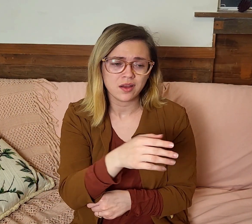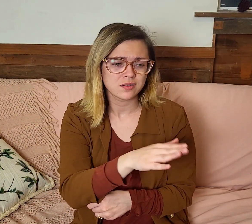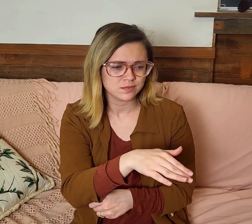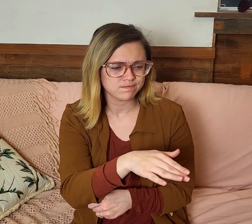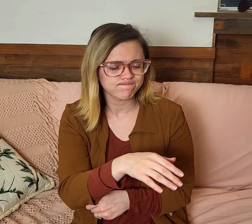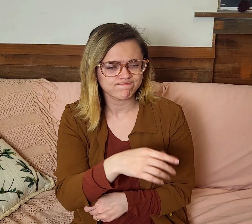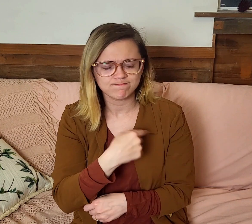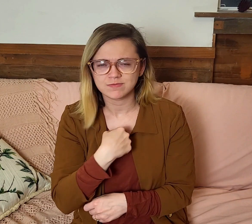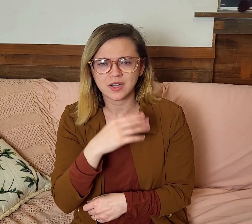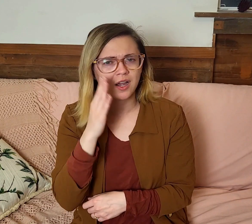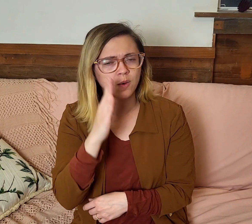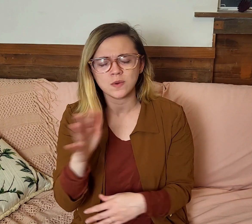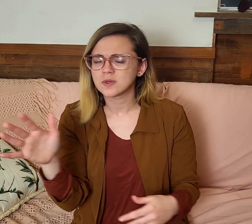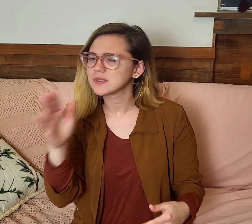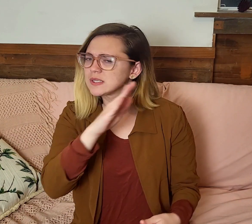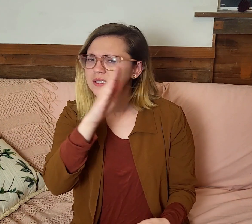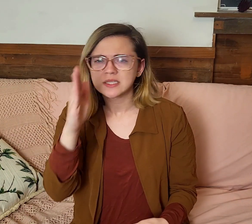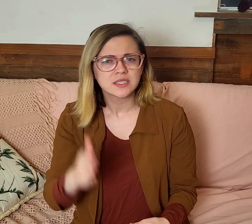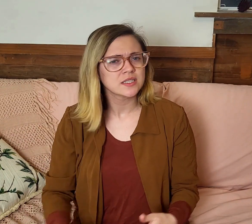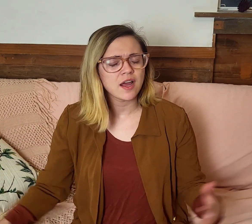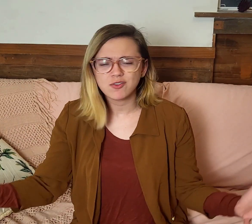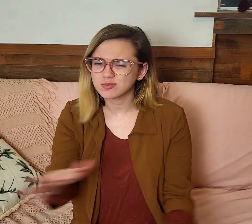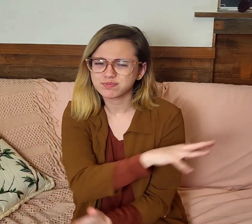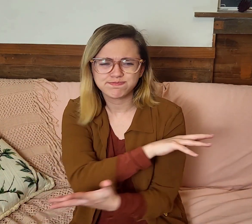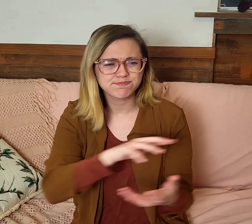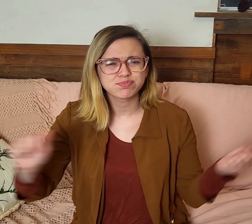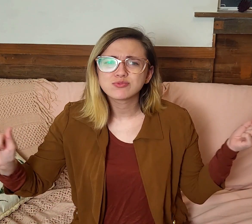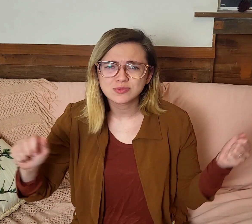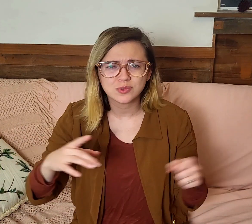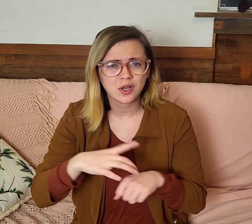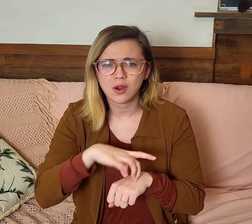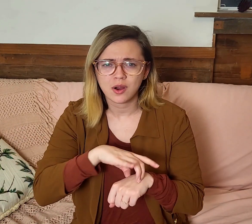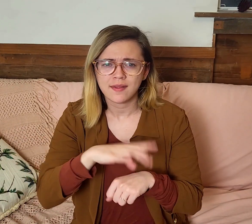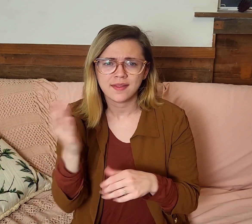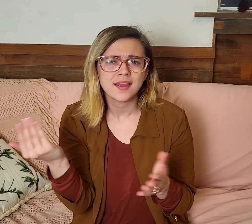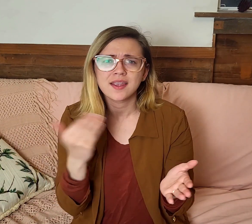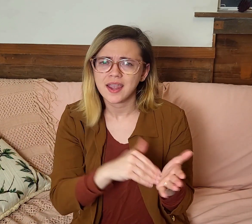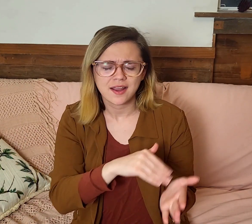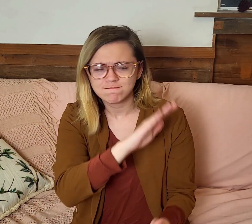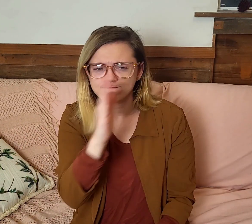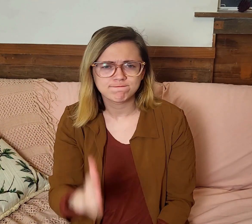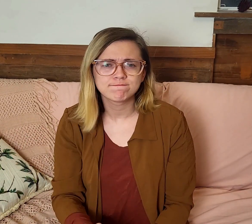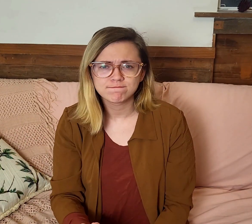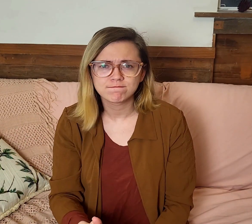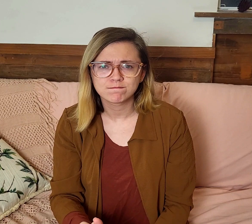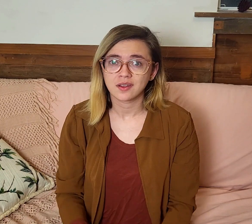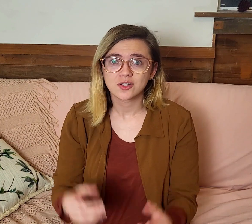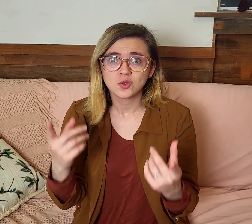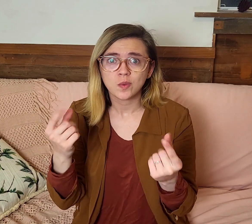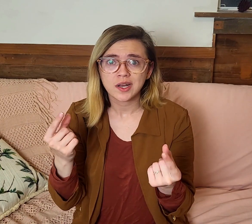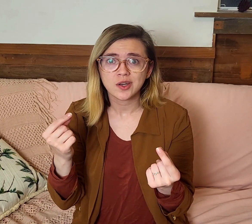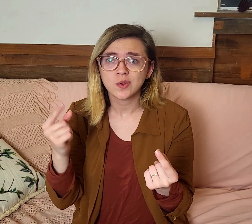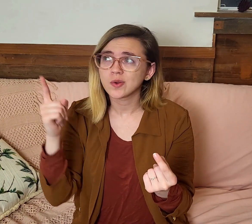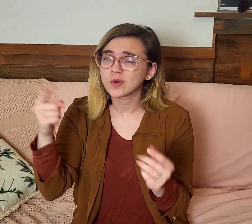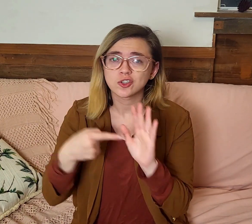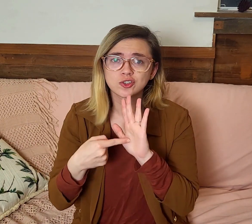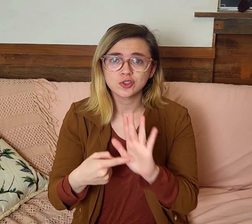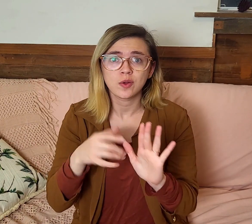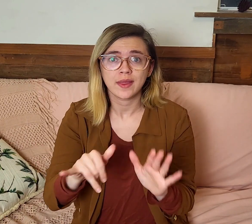Noah that He would never destroy the earth again. And so what God did